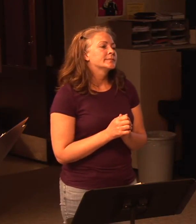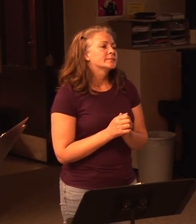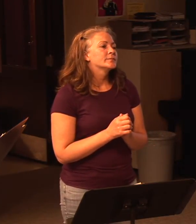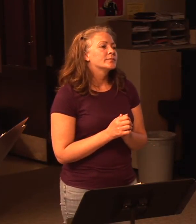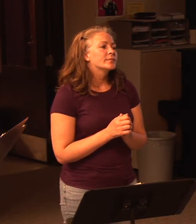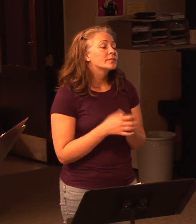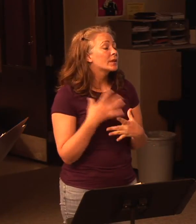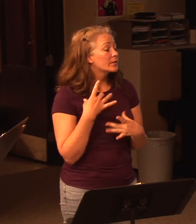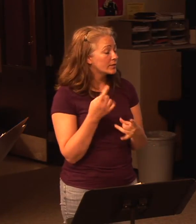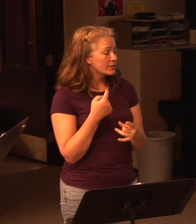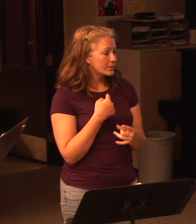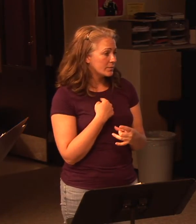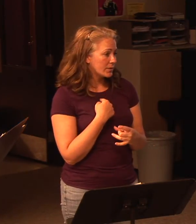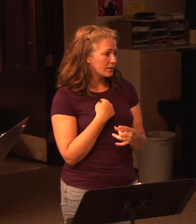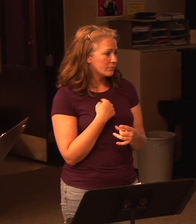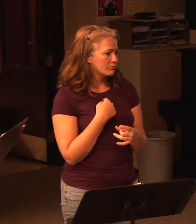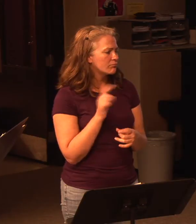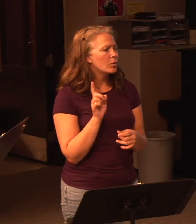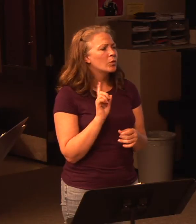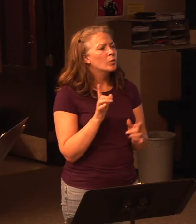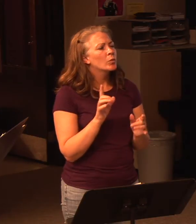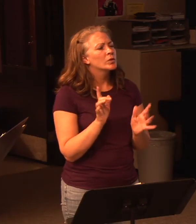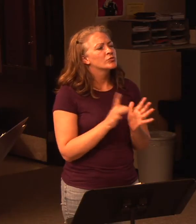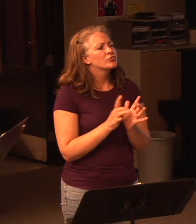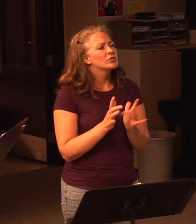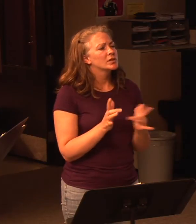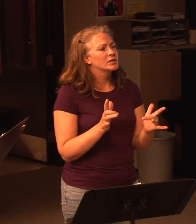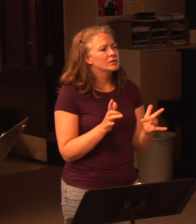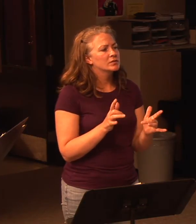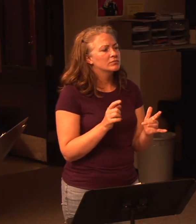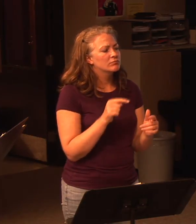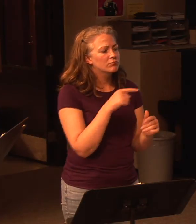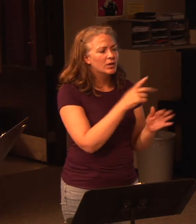But it's interesting to me, where is Jesus in this scene?